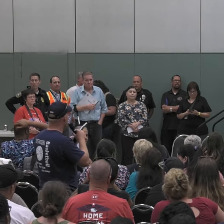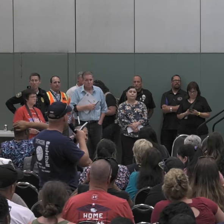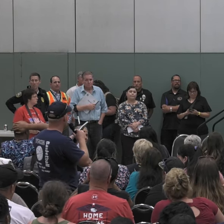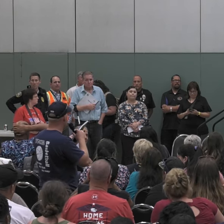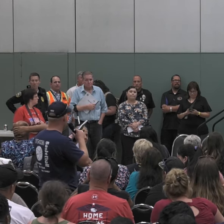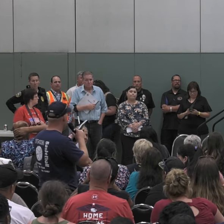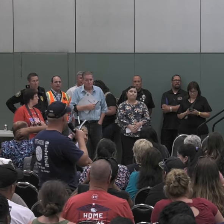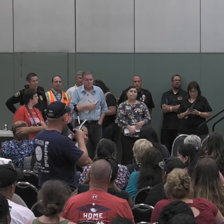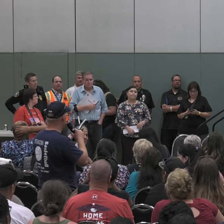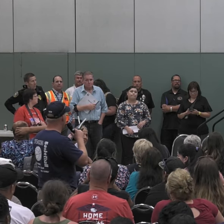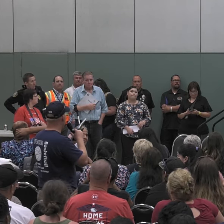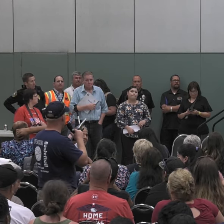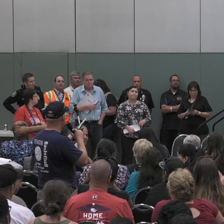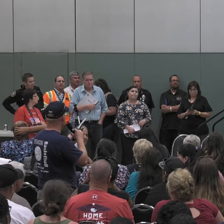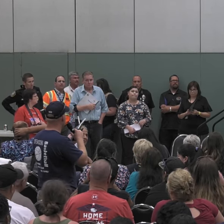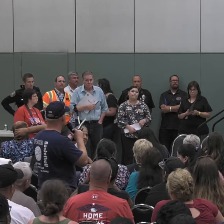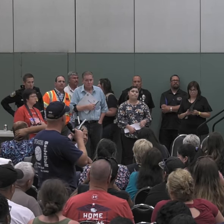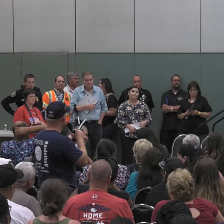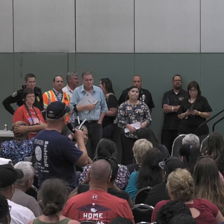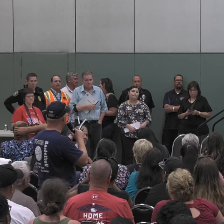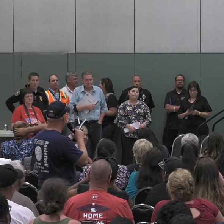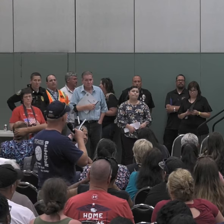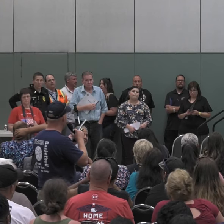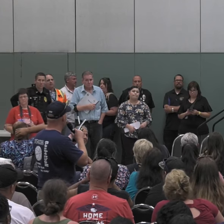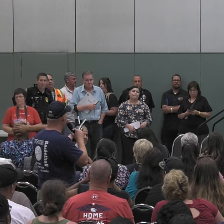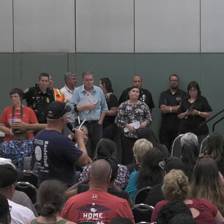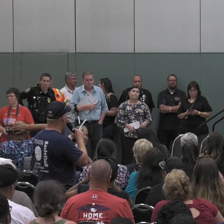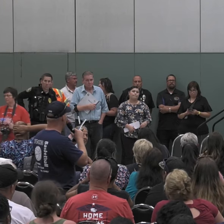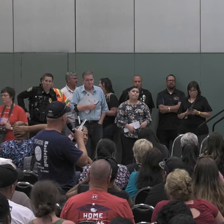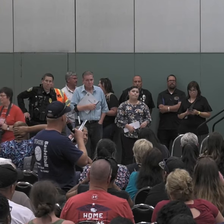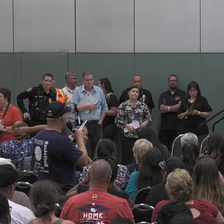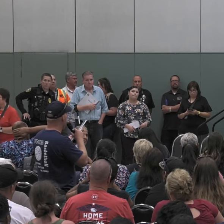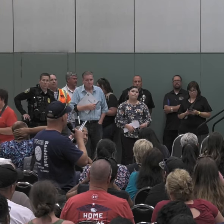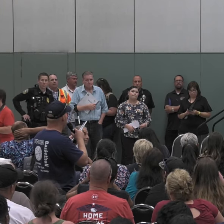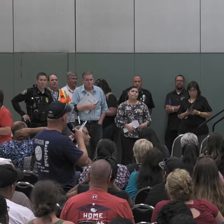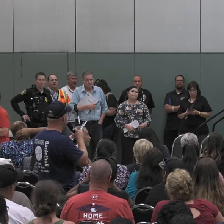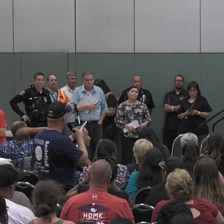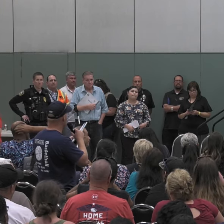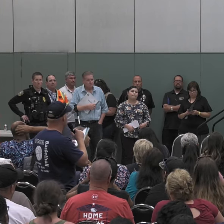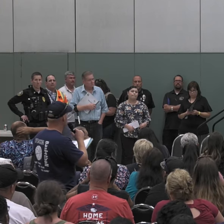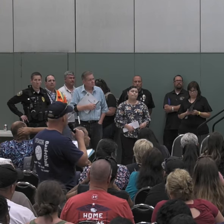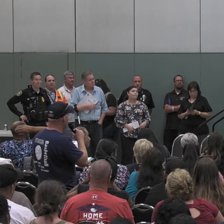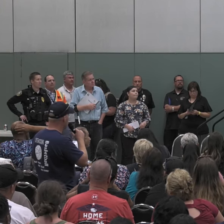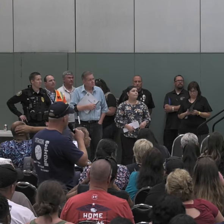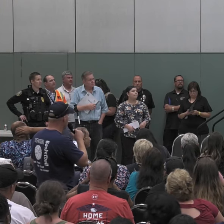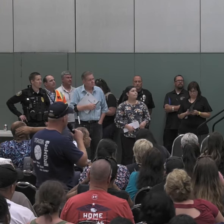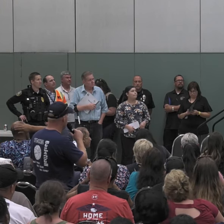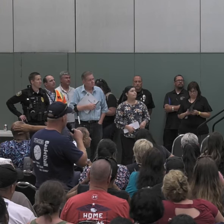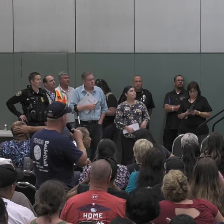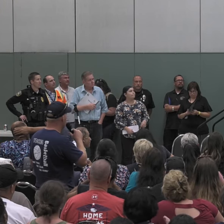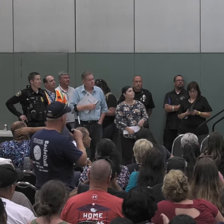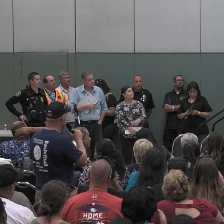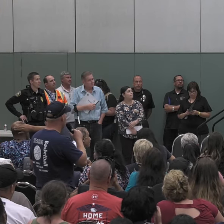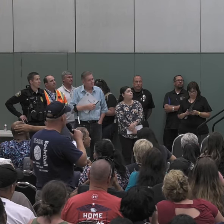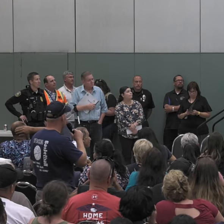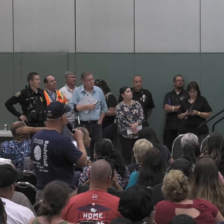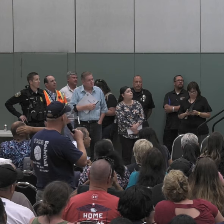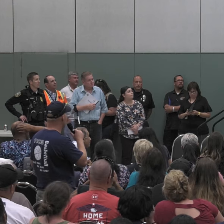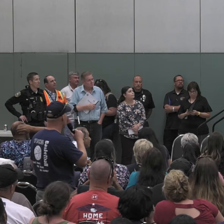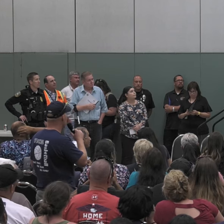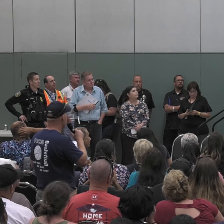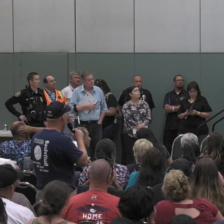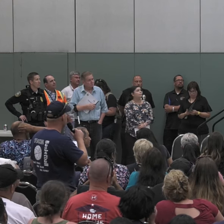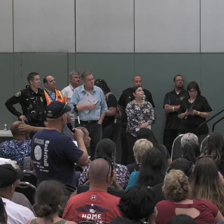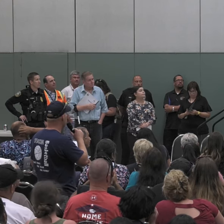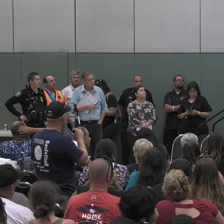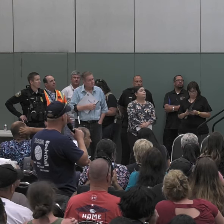after this, I'm going to get with you. I've got a list of stuff that I know we need right off the bat. All right, good. And we want to make sure, if you'll